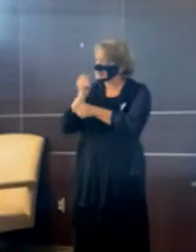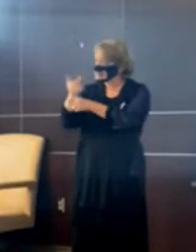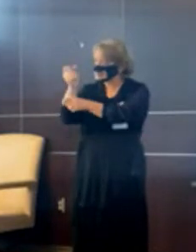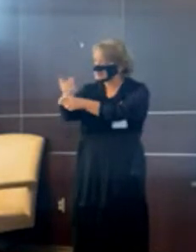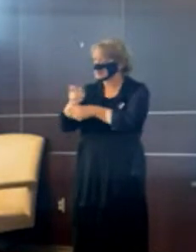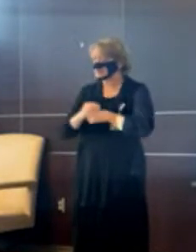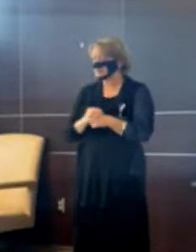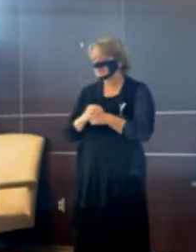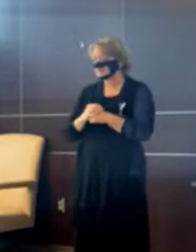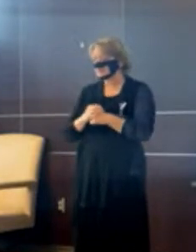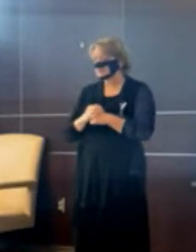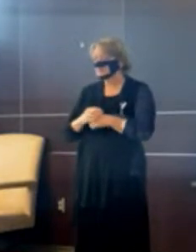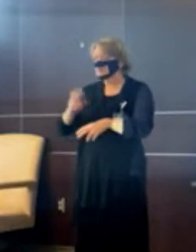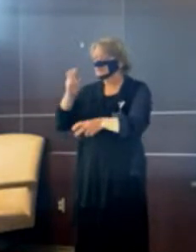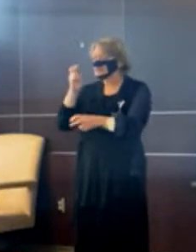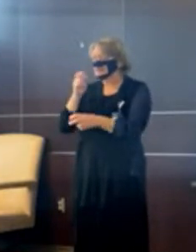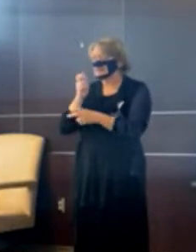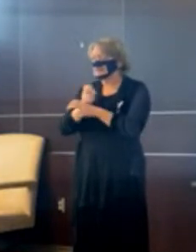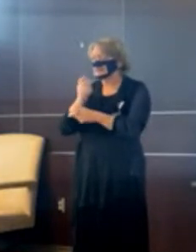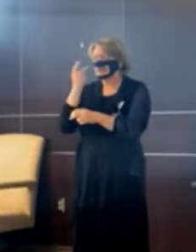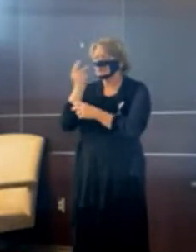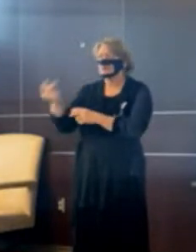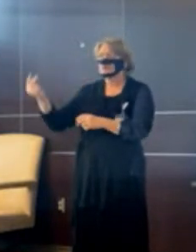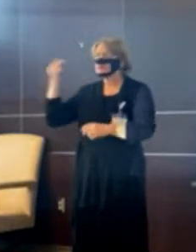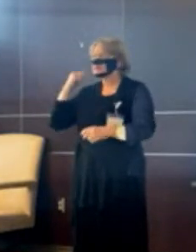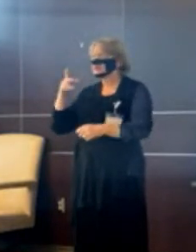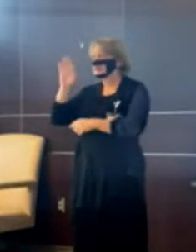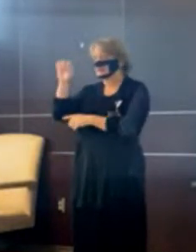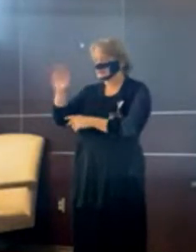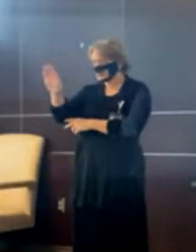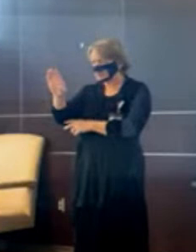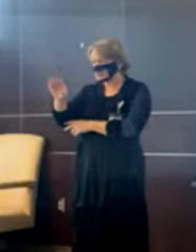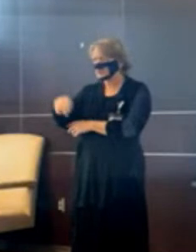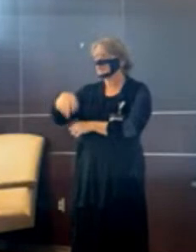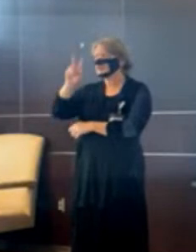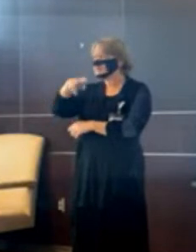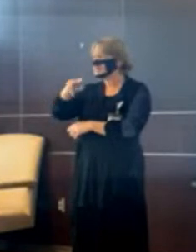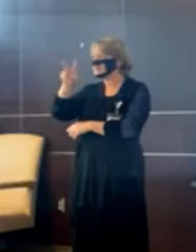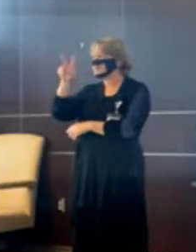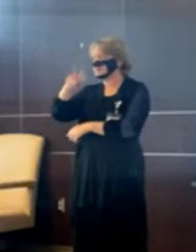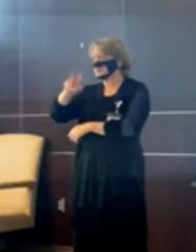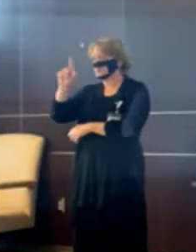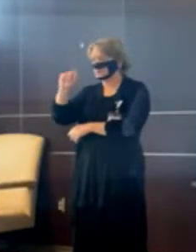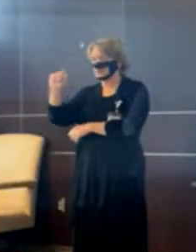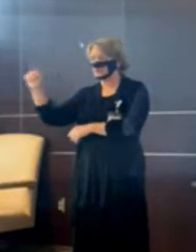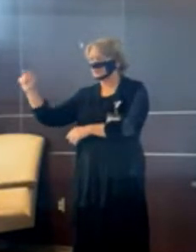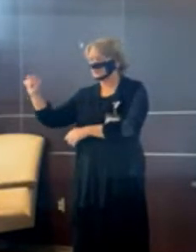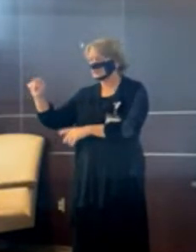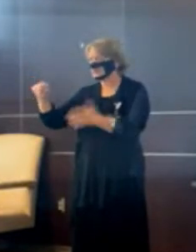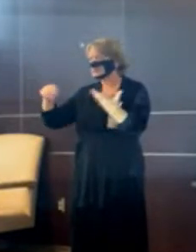it's hard to think back that in February 2020, barely a month into this crisis, we were still battling